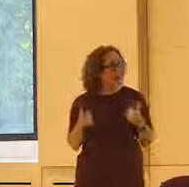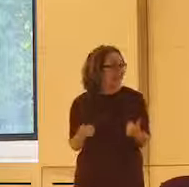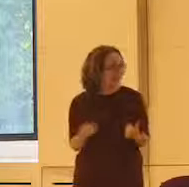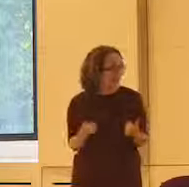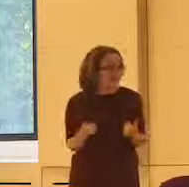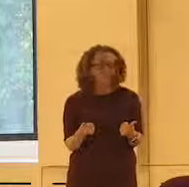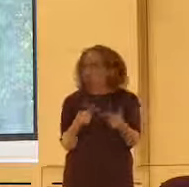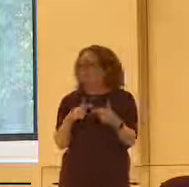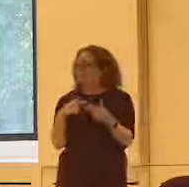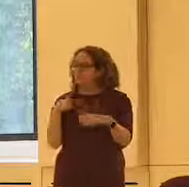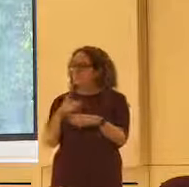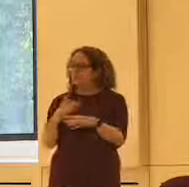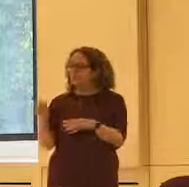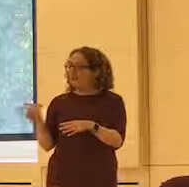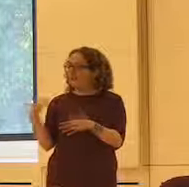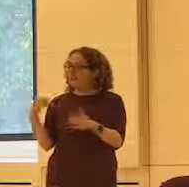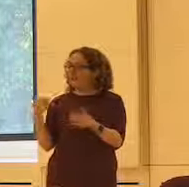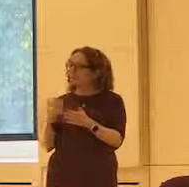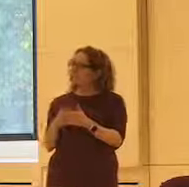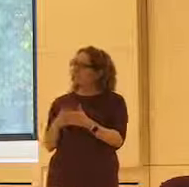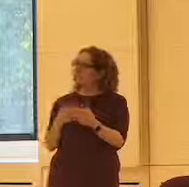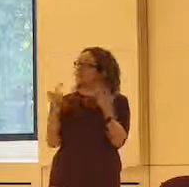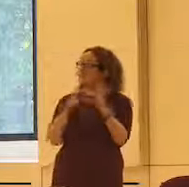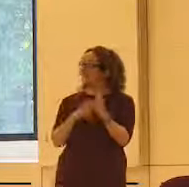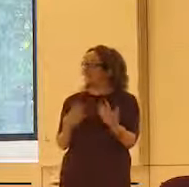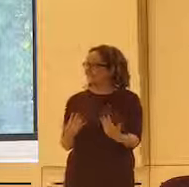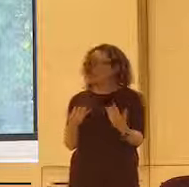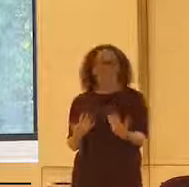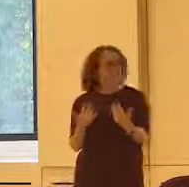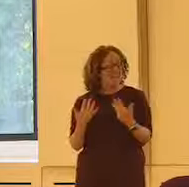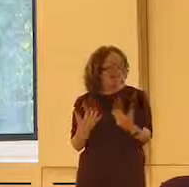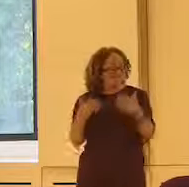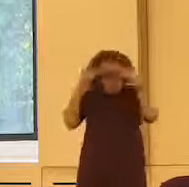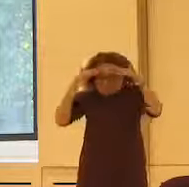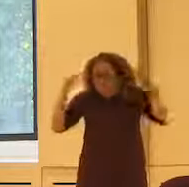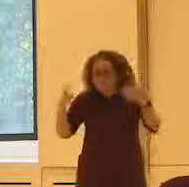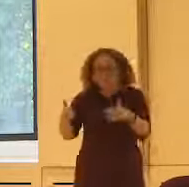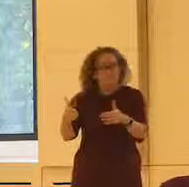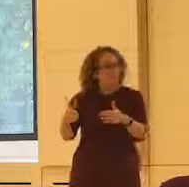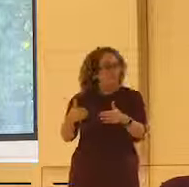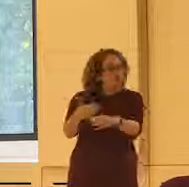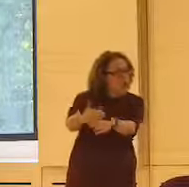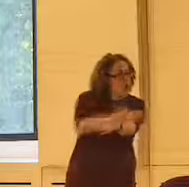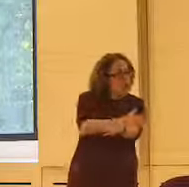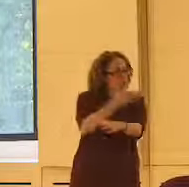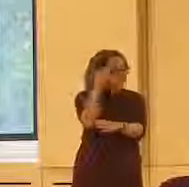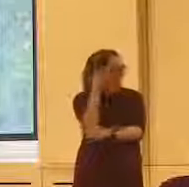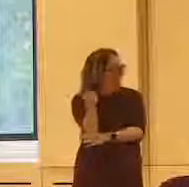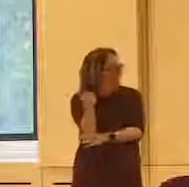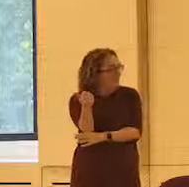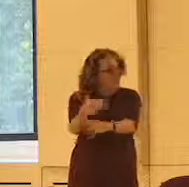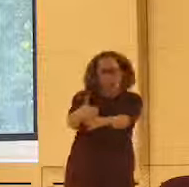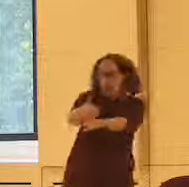I'm a psychologist. I work in Psy Health. I've worked there for many